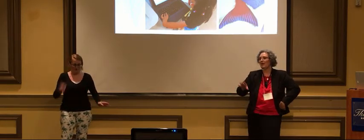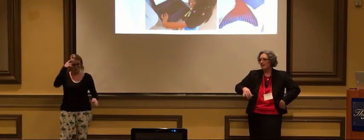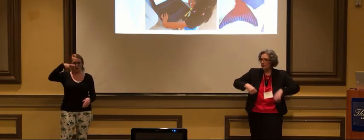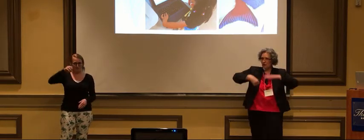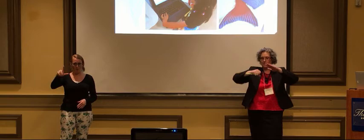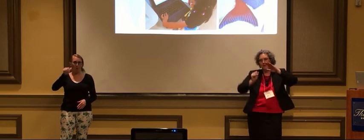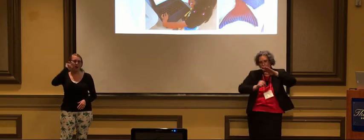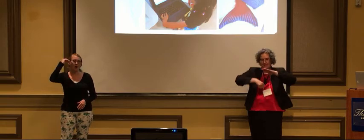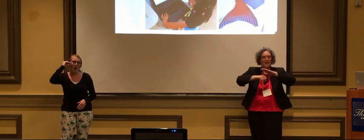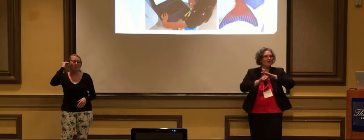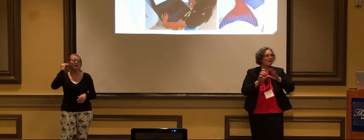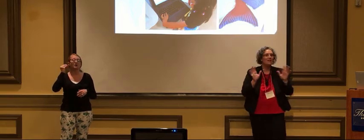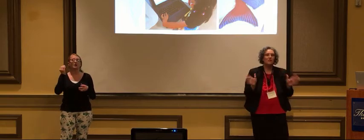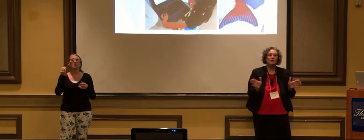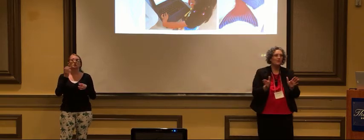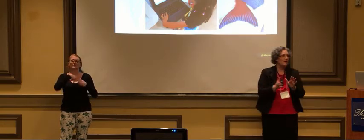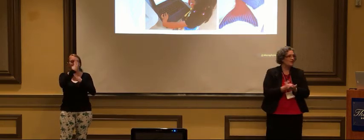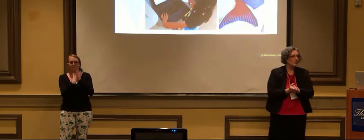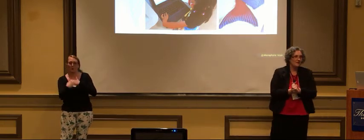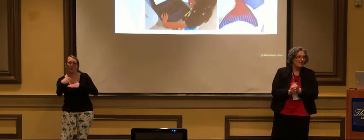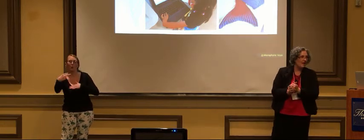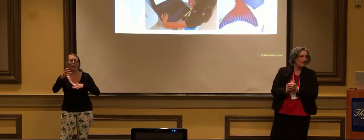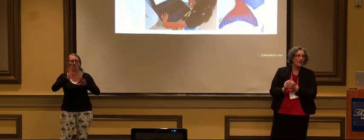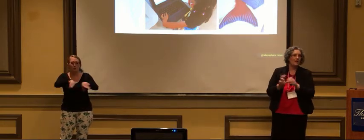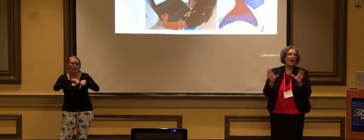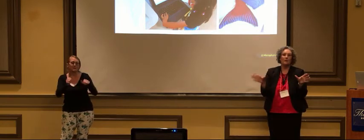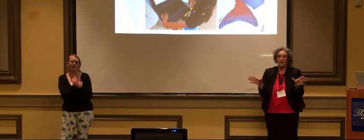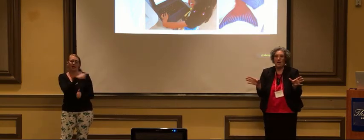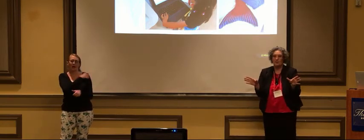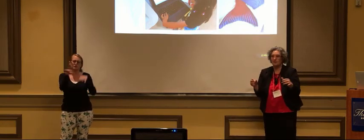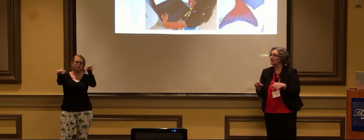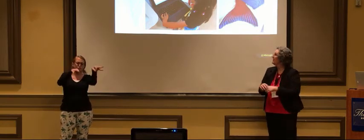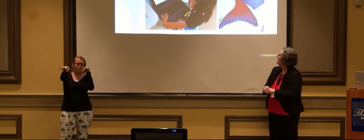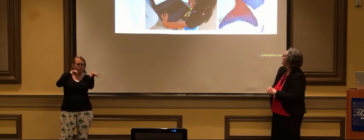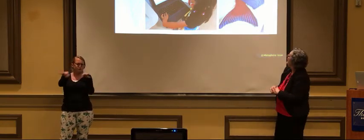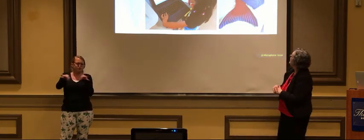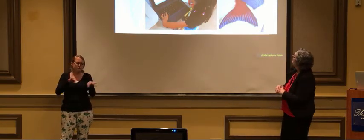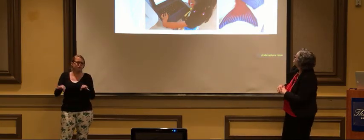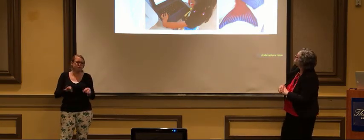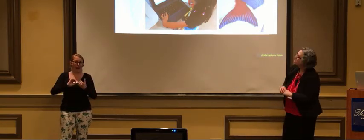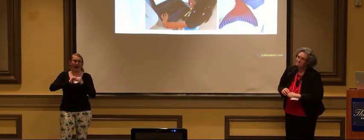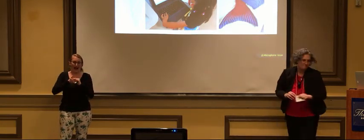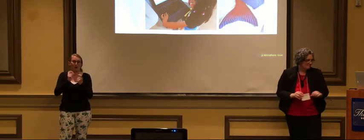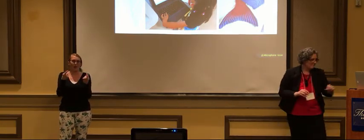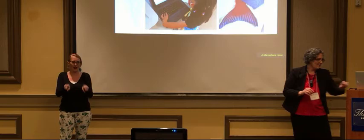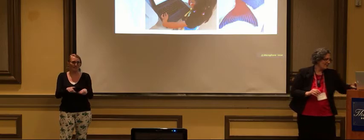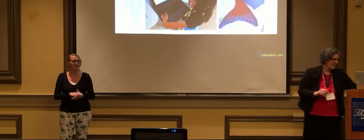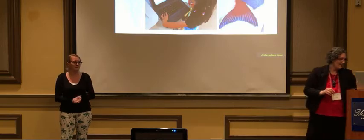swims in it, and she goes up and down. She's very explicit on how it happens.